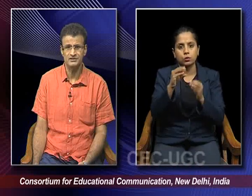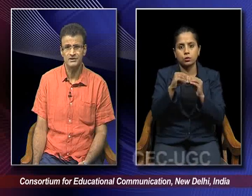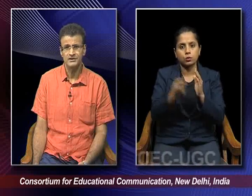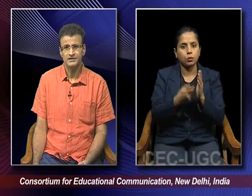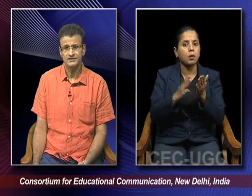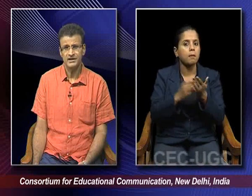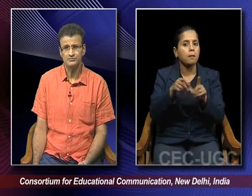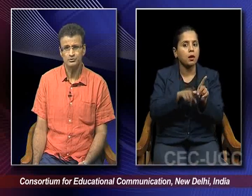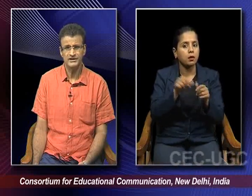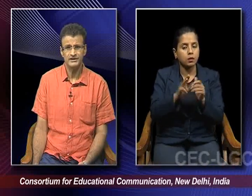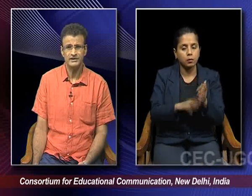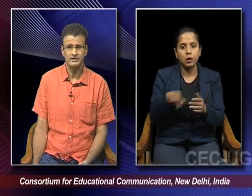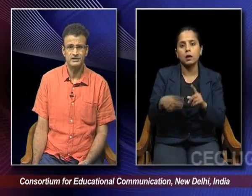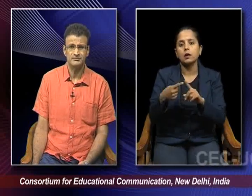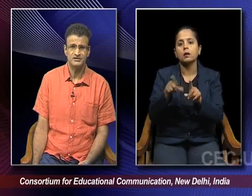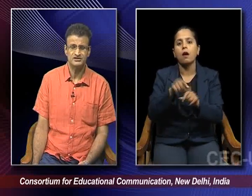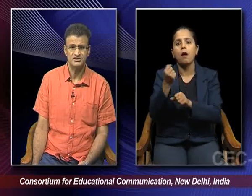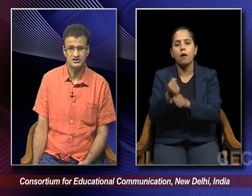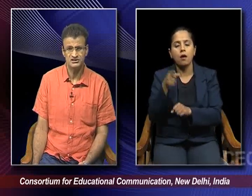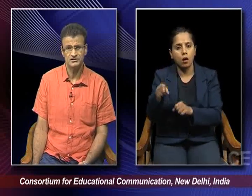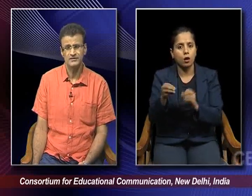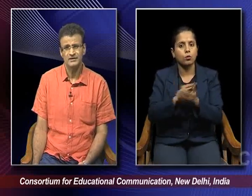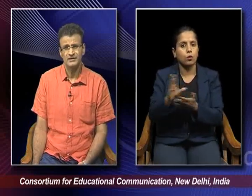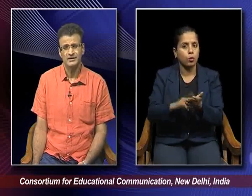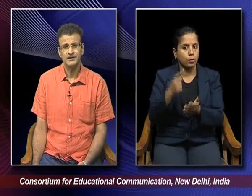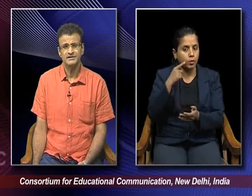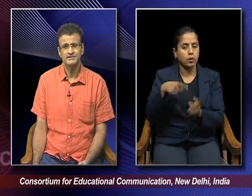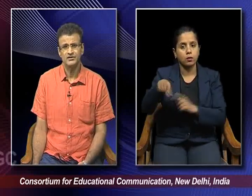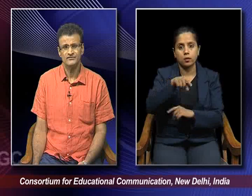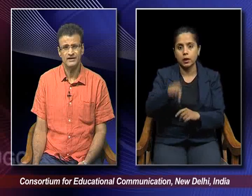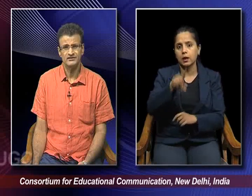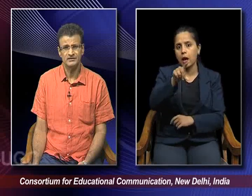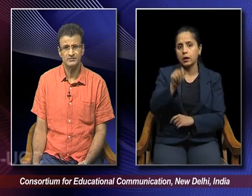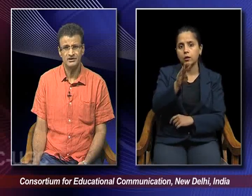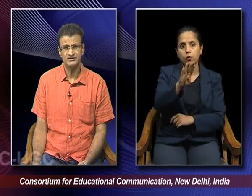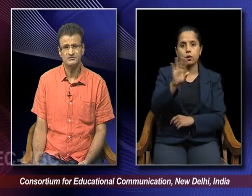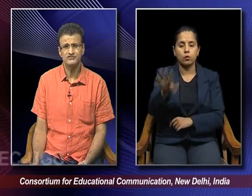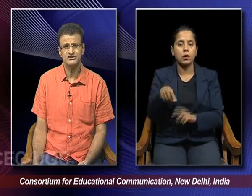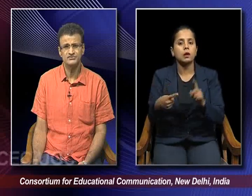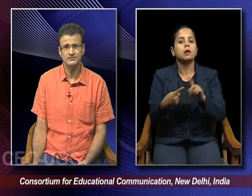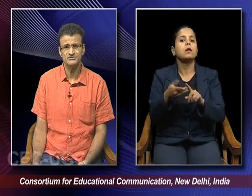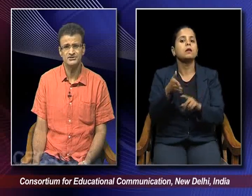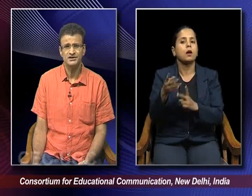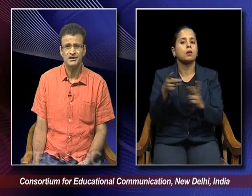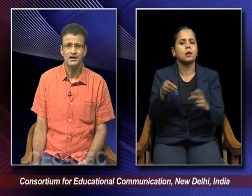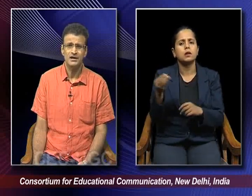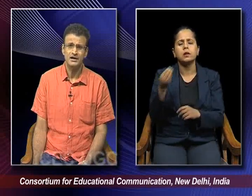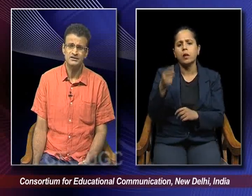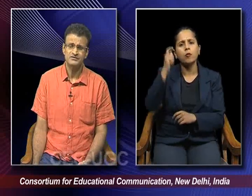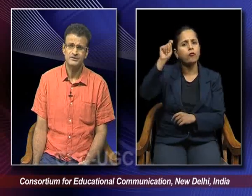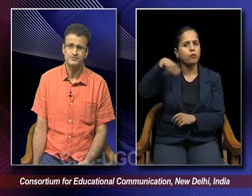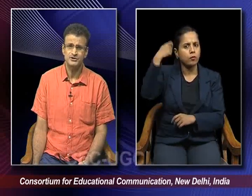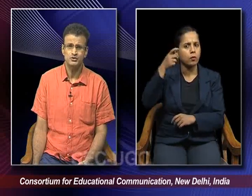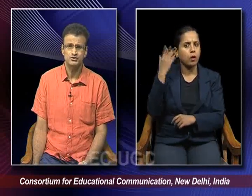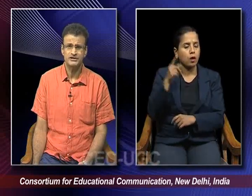Sadan, Tyag Bhumi and Manasankarakshan in 1945 in Tamil. And some of these films, they